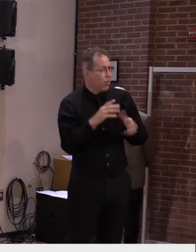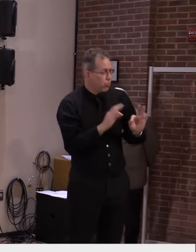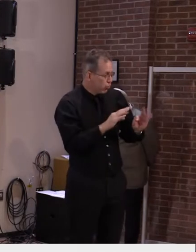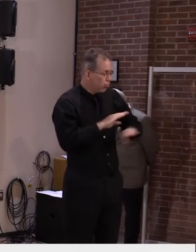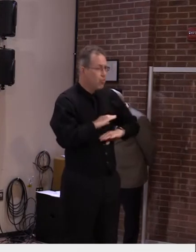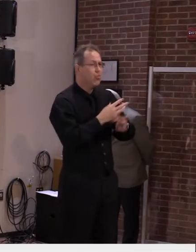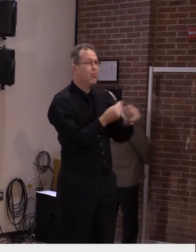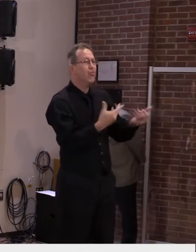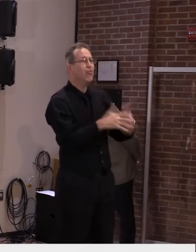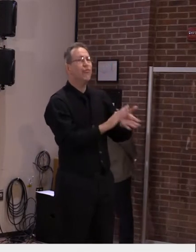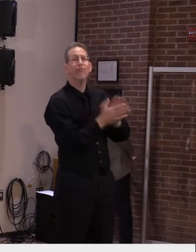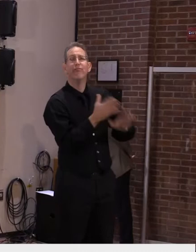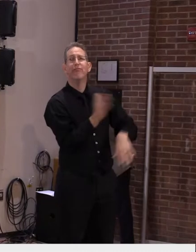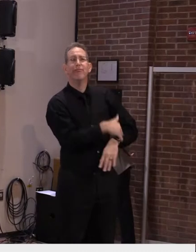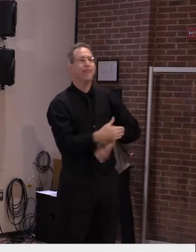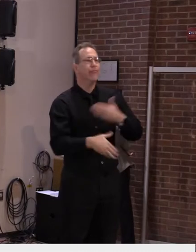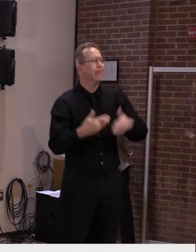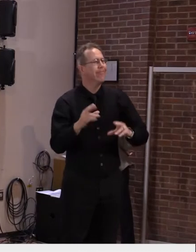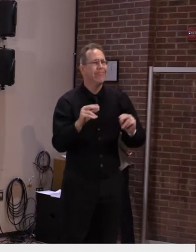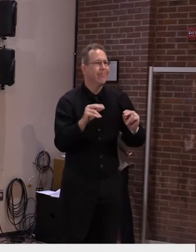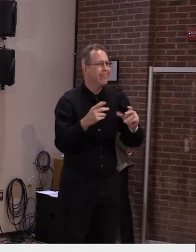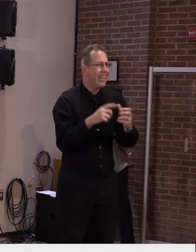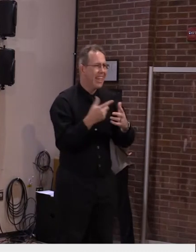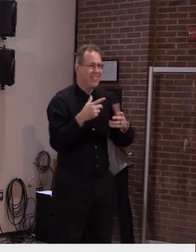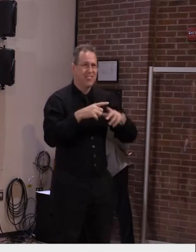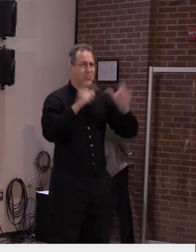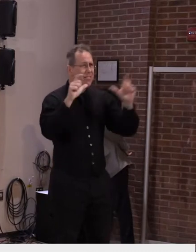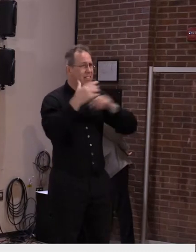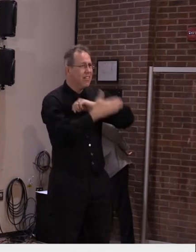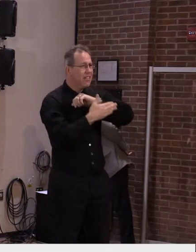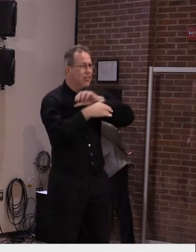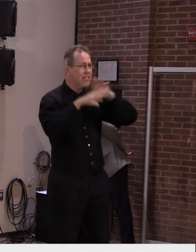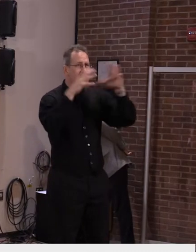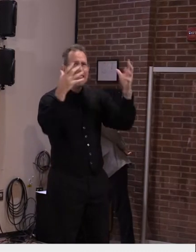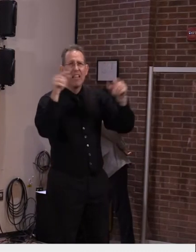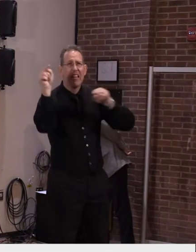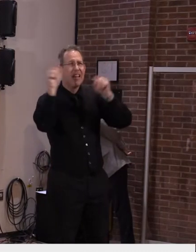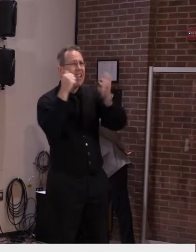population not having had any chance to get immunized